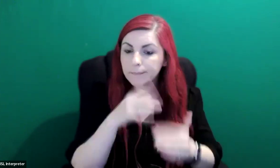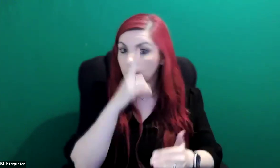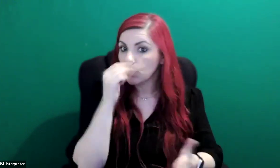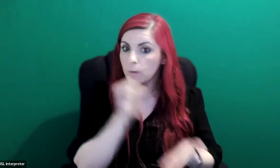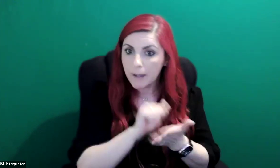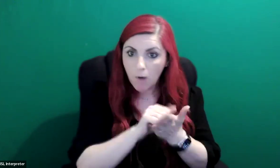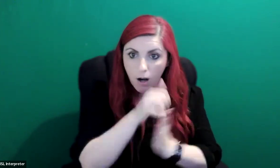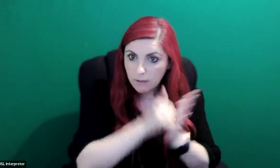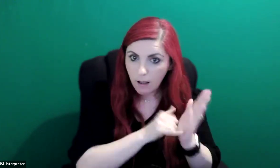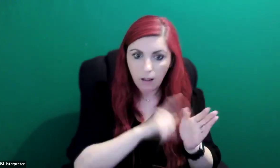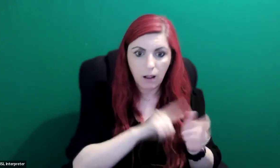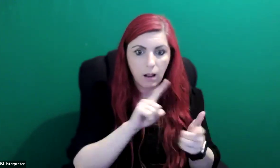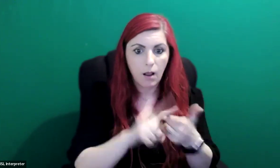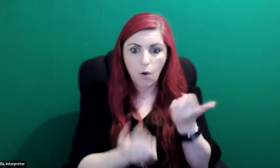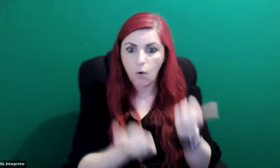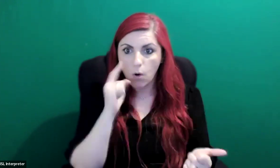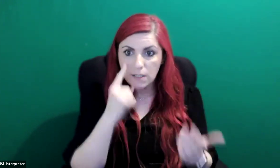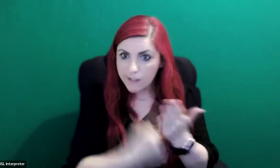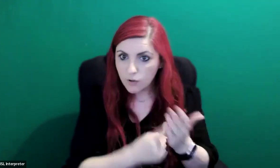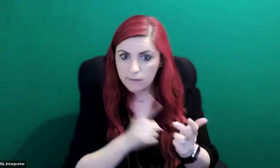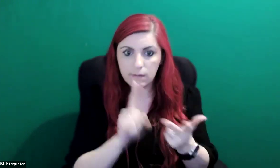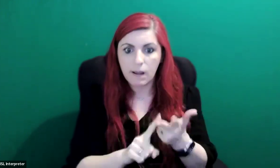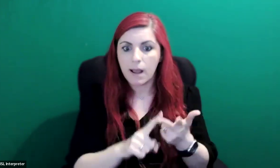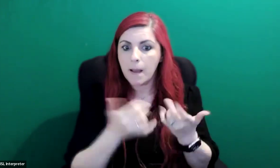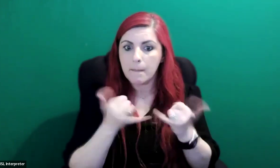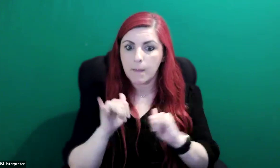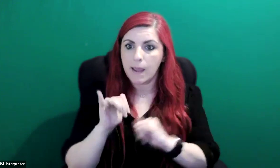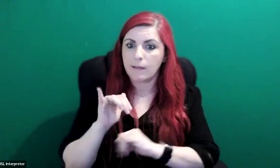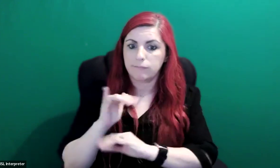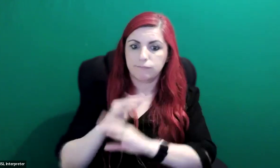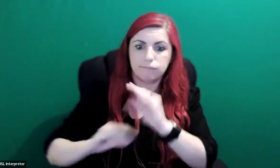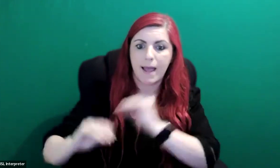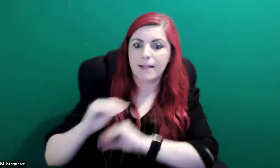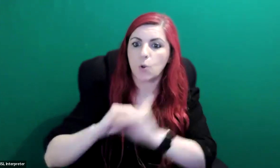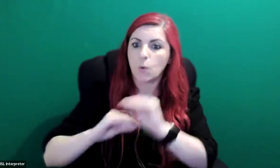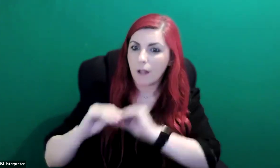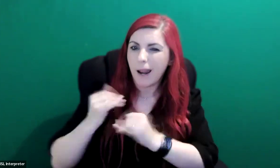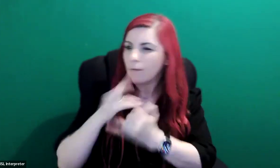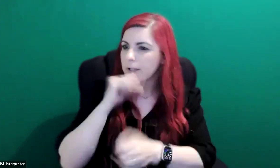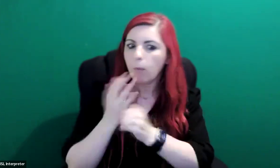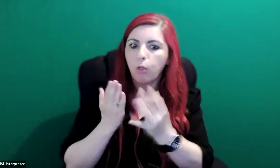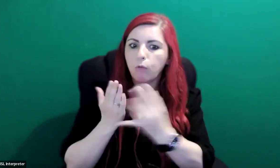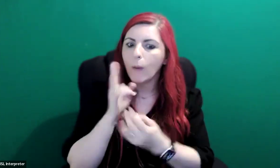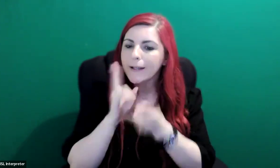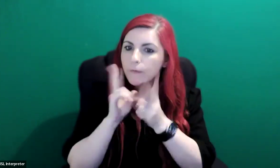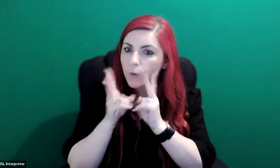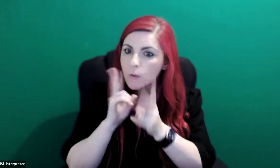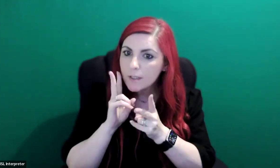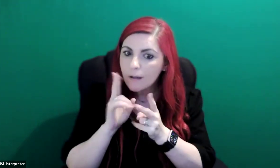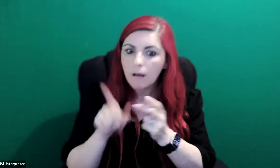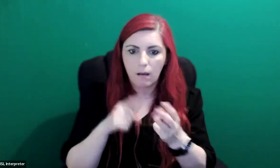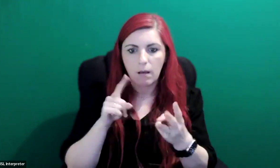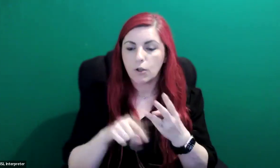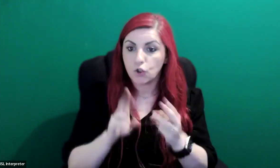articles, it could be court decisions, it could be anecdotes, written interviews. You should